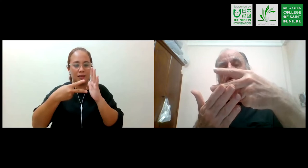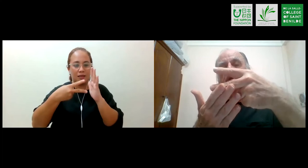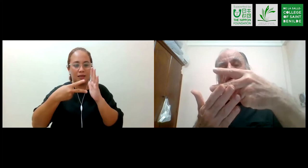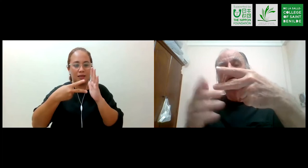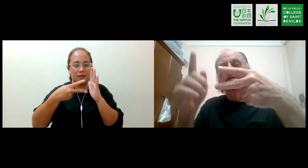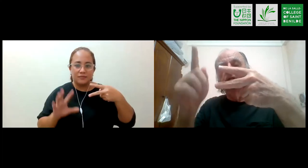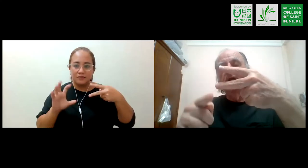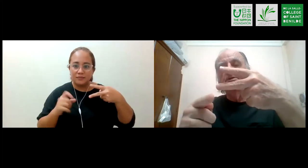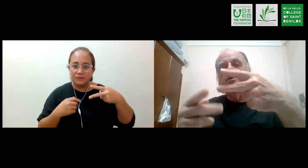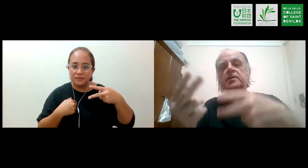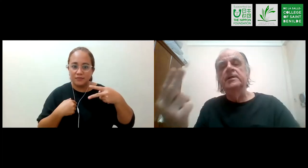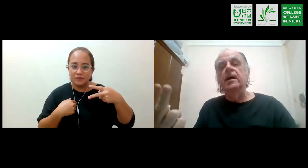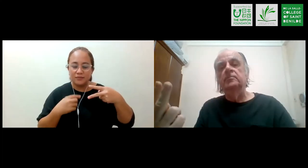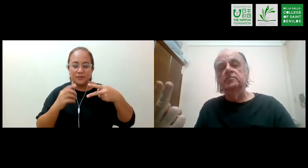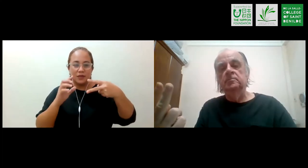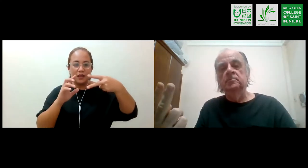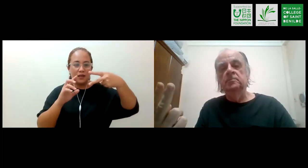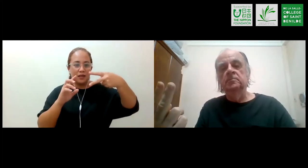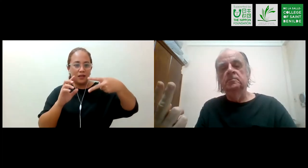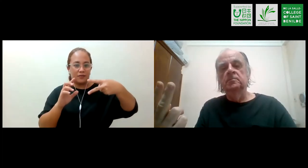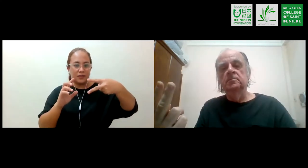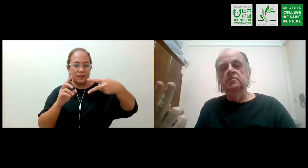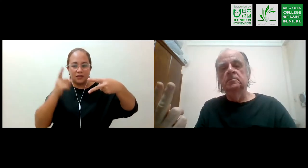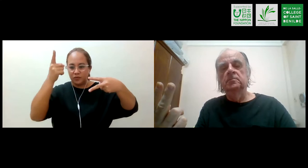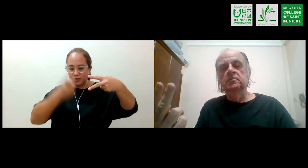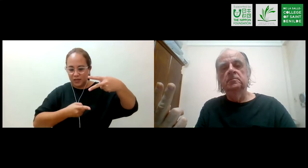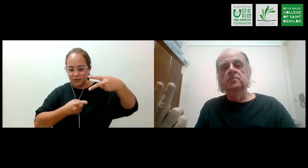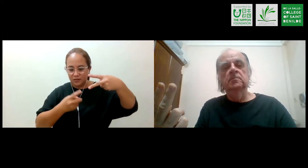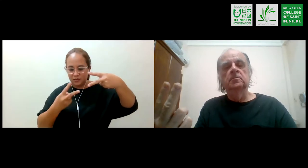first, slash down.